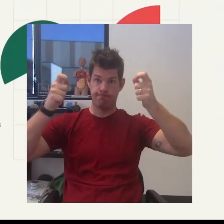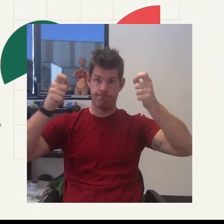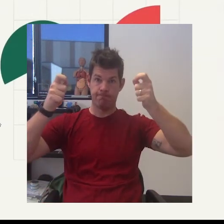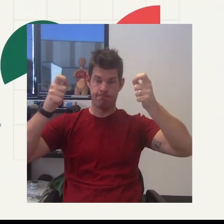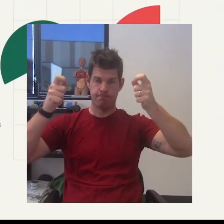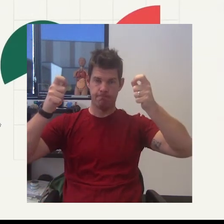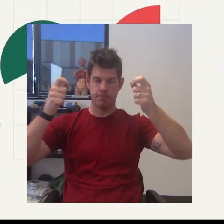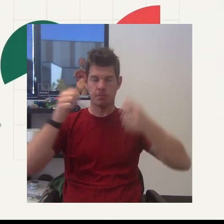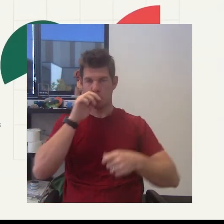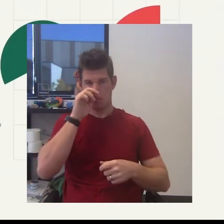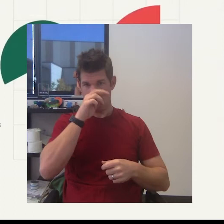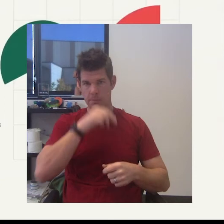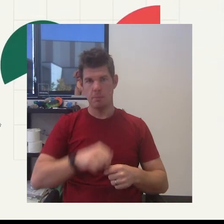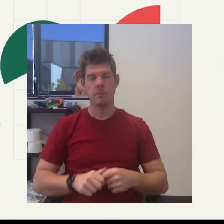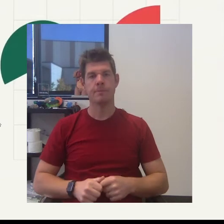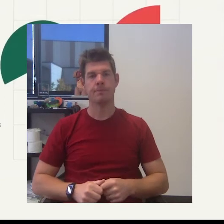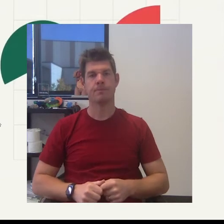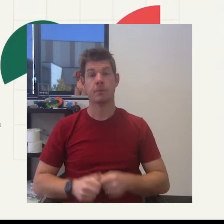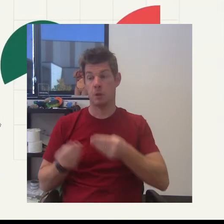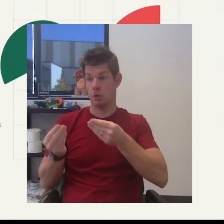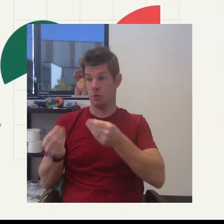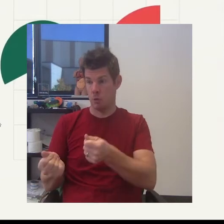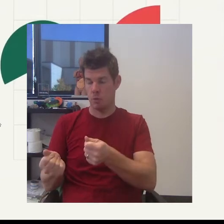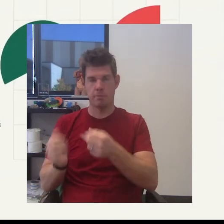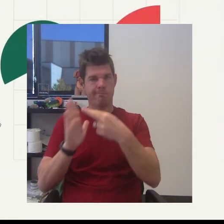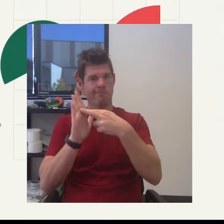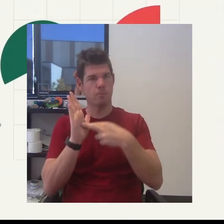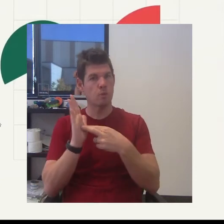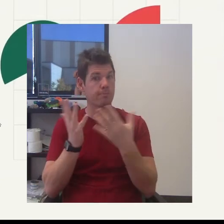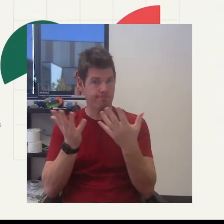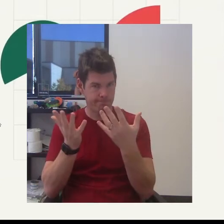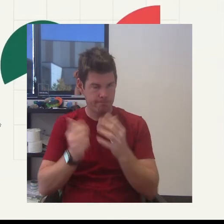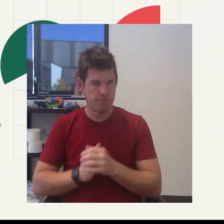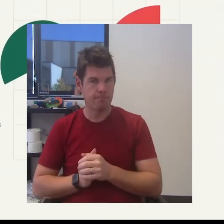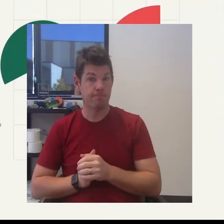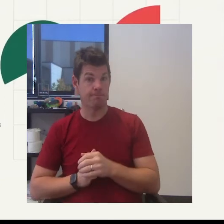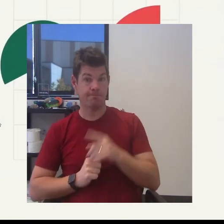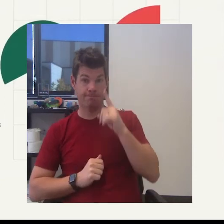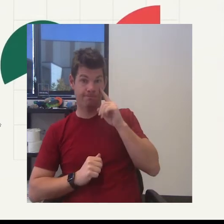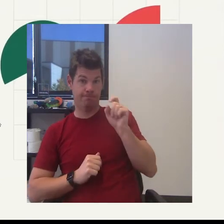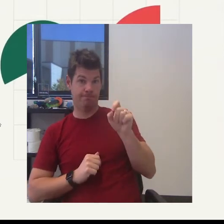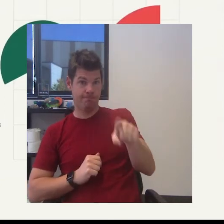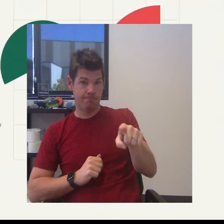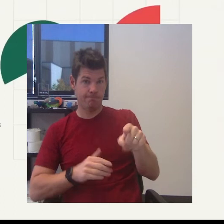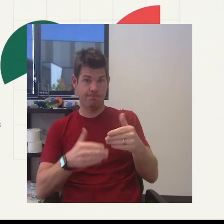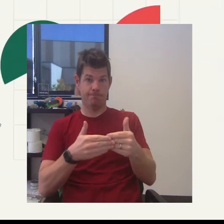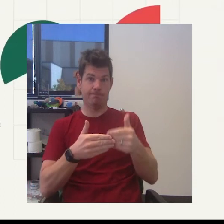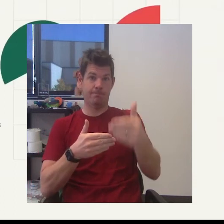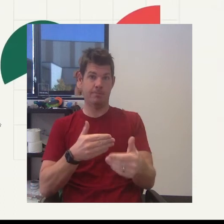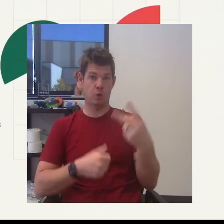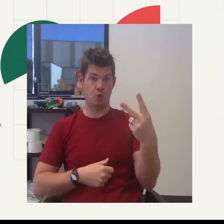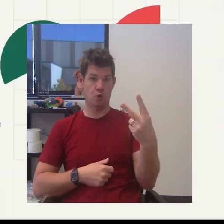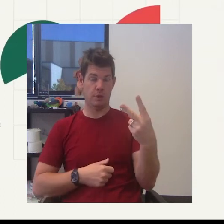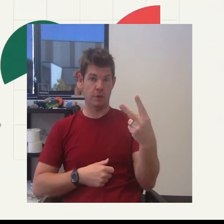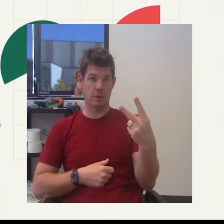seeing that because it might be on a little small screen. So what this smooth group is going to do, notice that down there in step 2, it